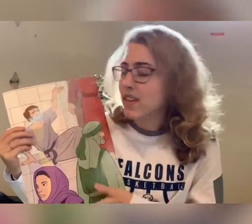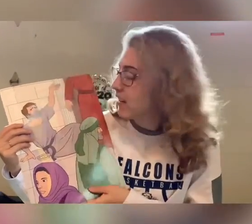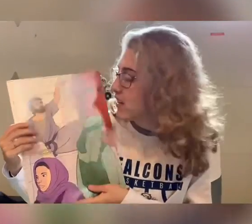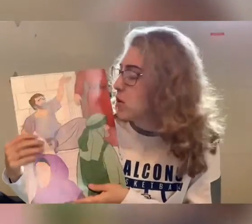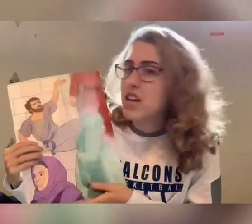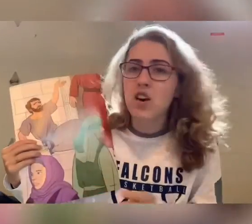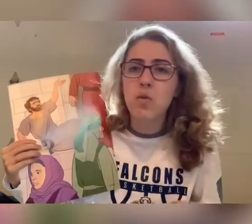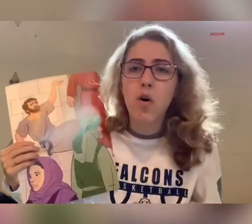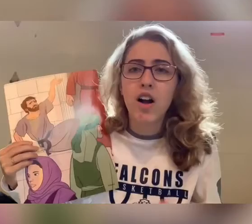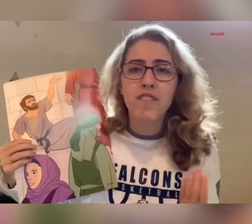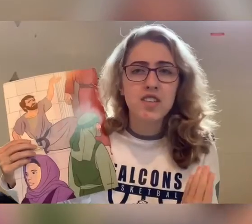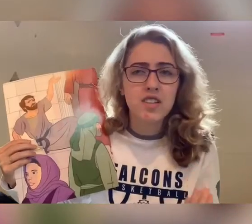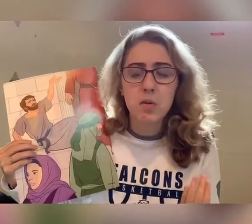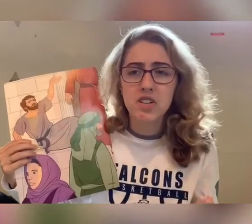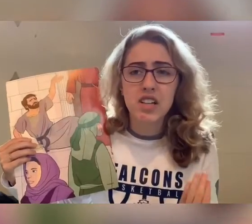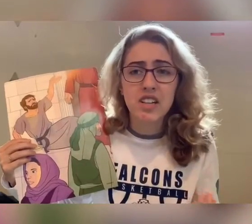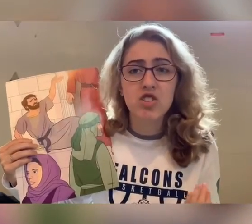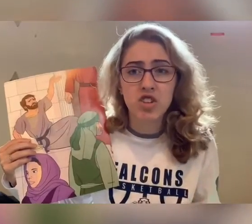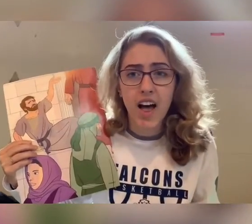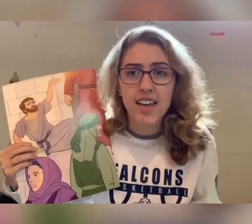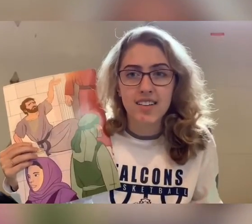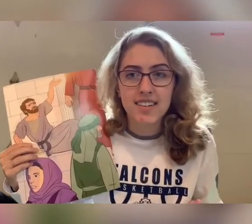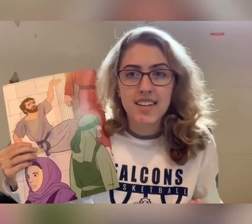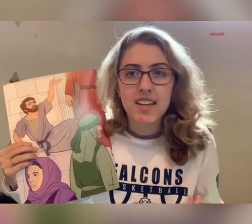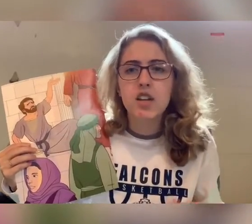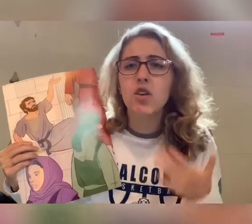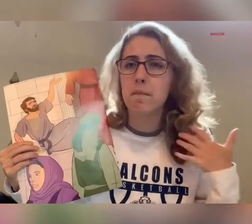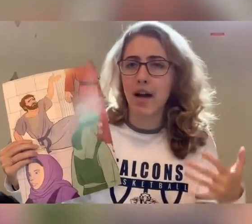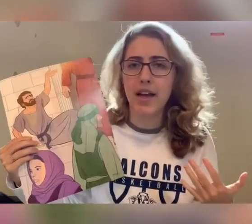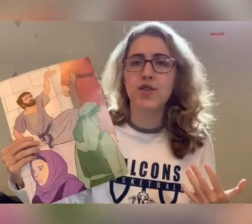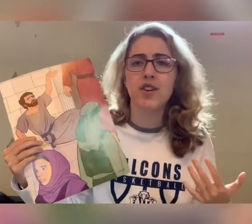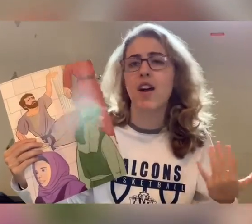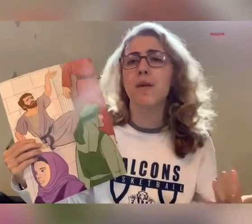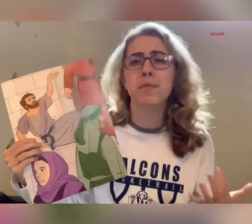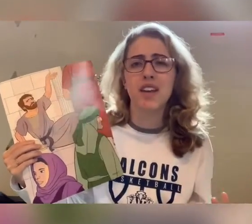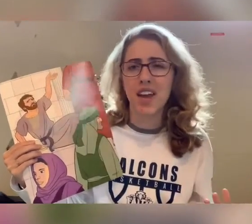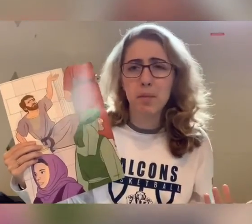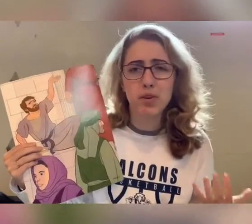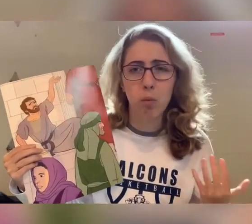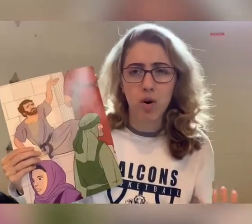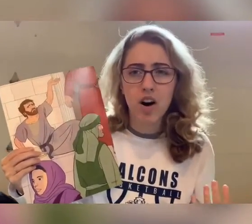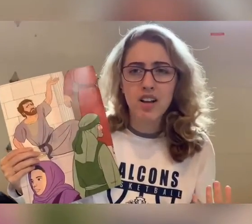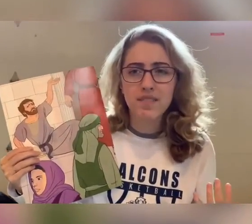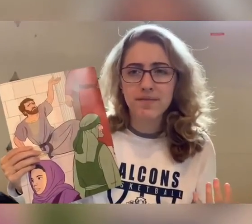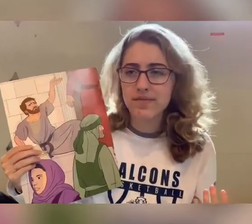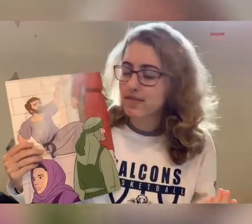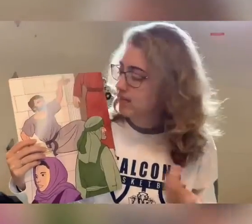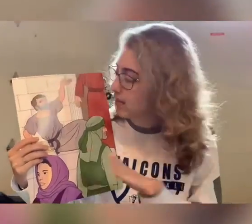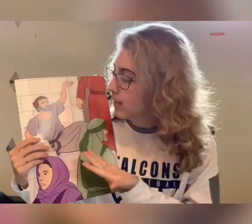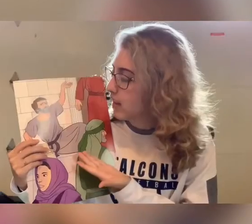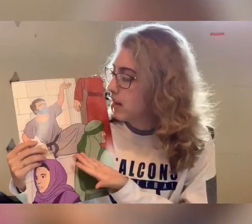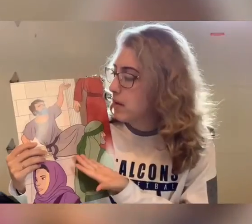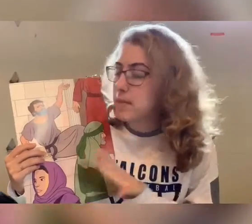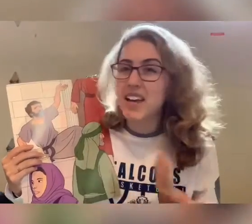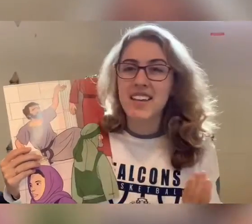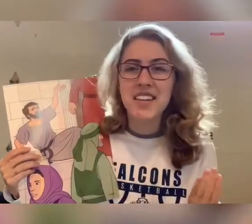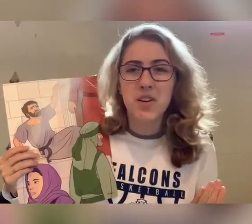So he couldn't walk ever since he was a little child. Can you imagine not being able to walk? Because he couldn't